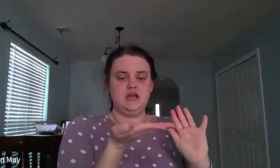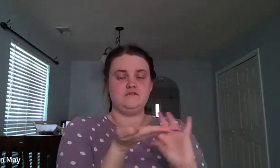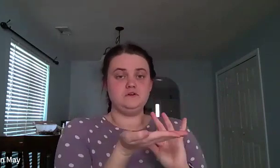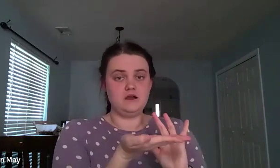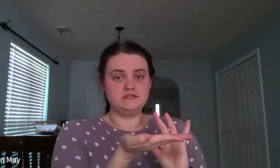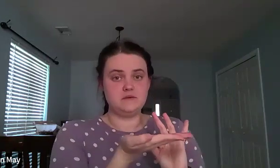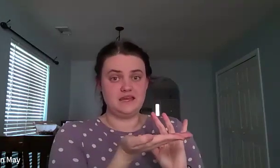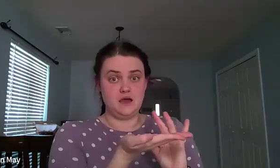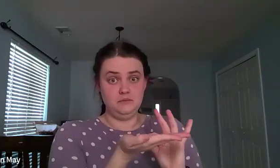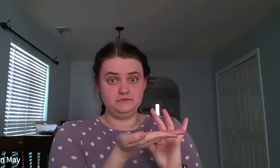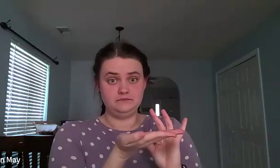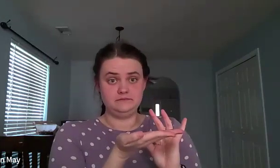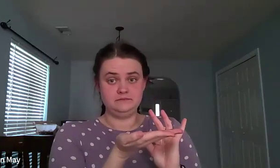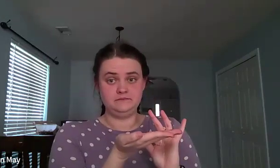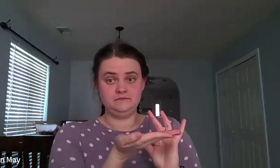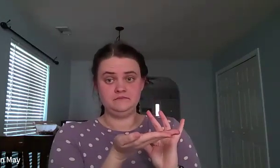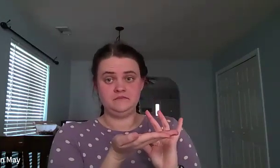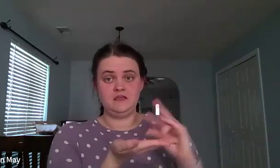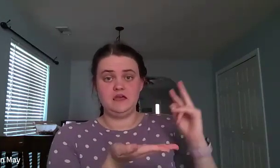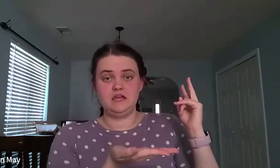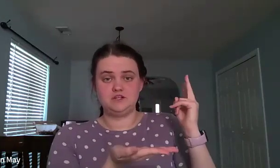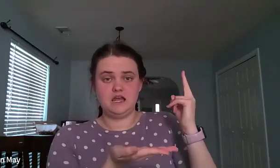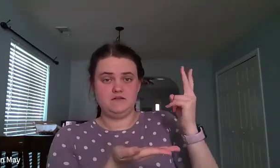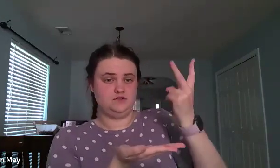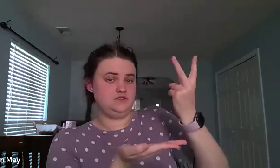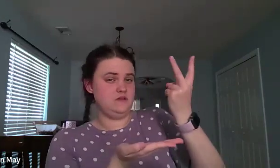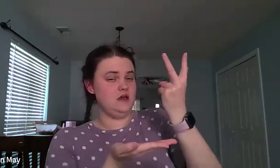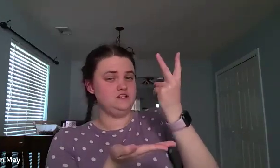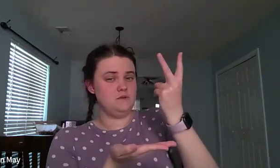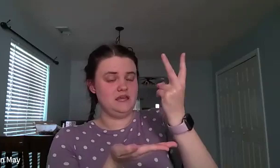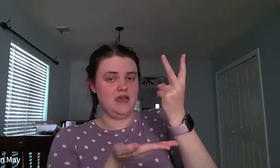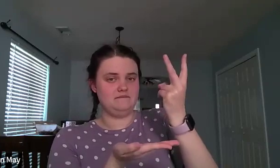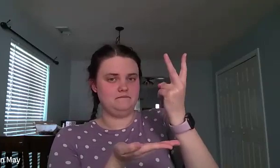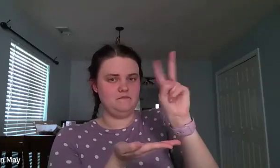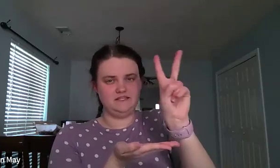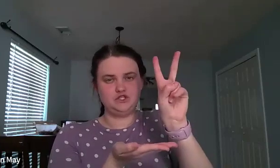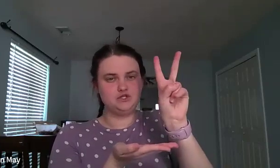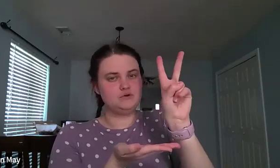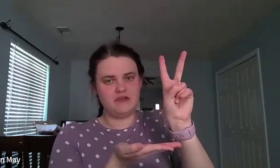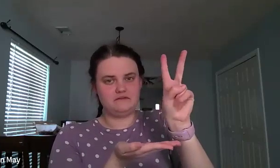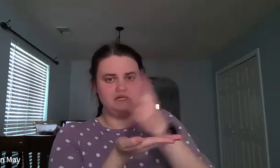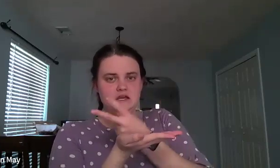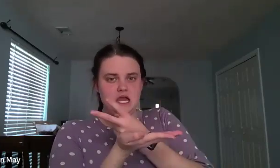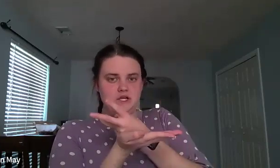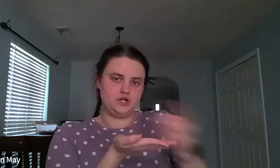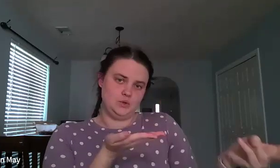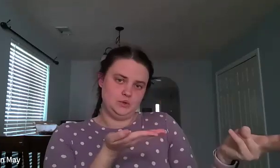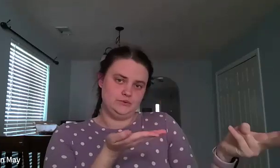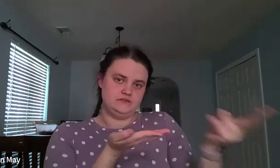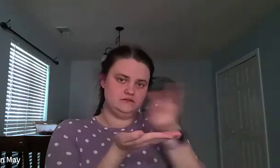have your non-dominant up, and you're going to have your dominant in that like 2 or that V, and you're going to go lose. Like you